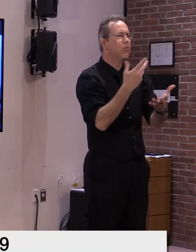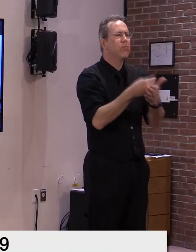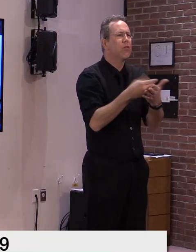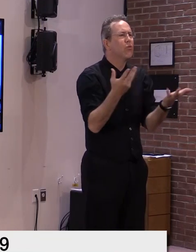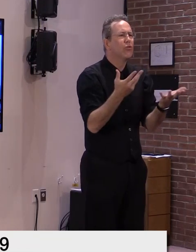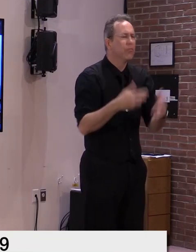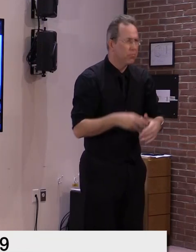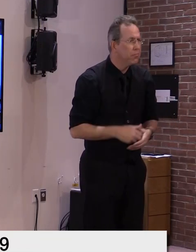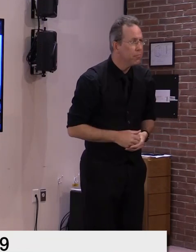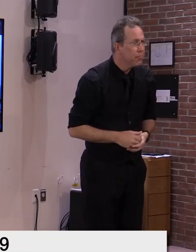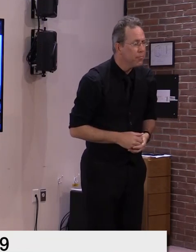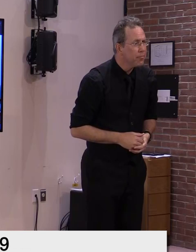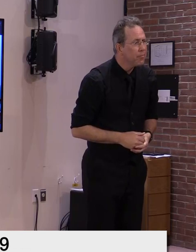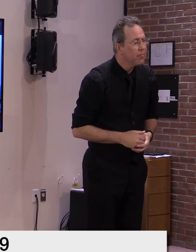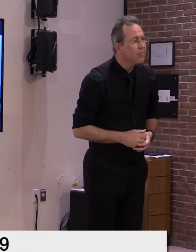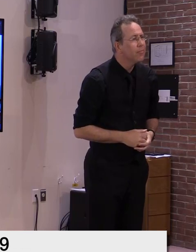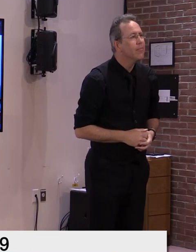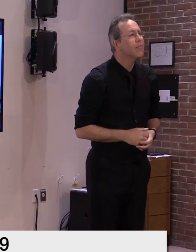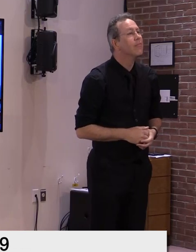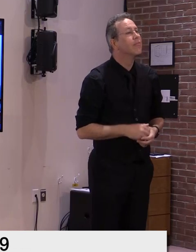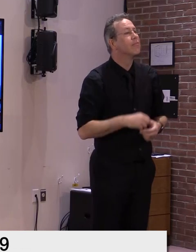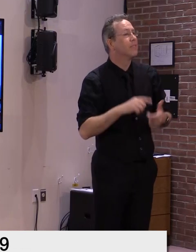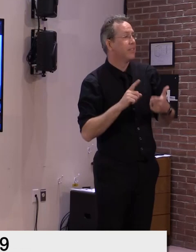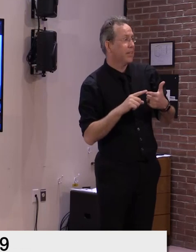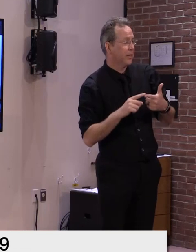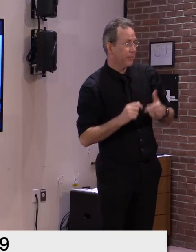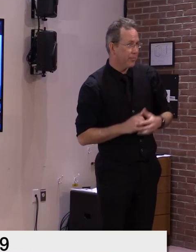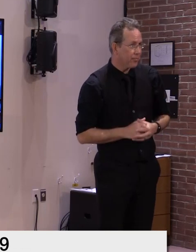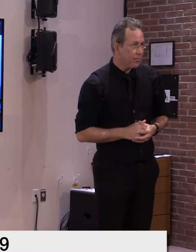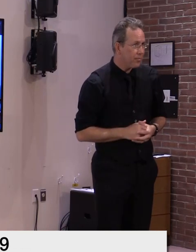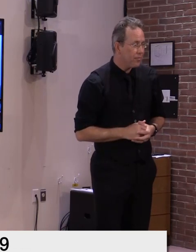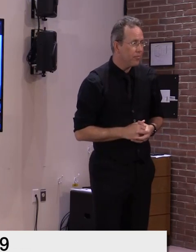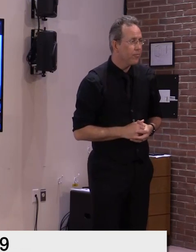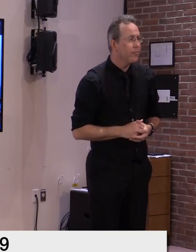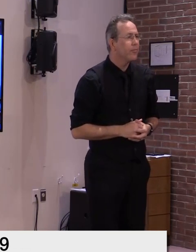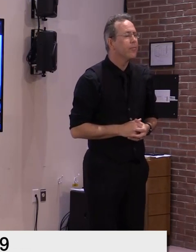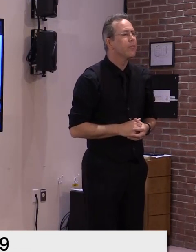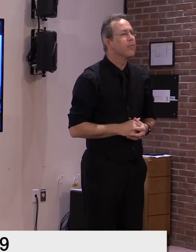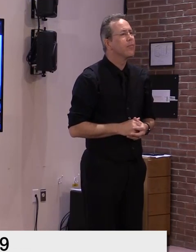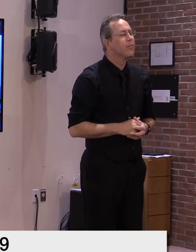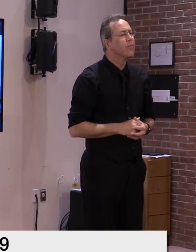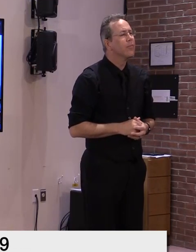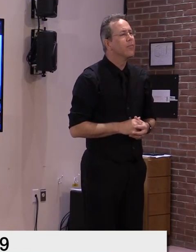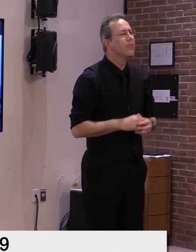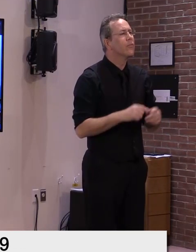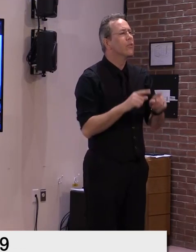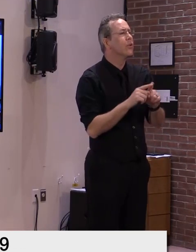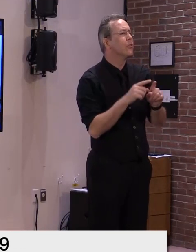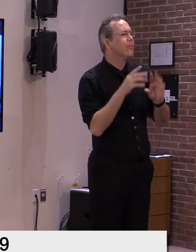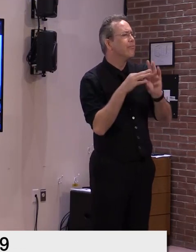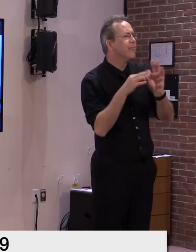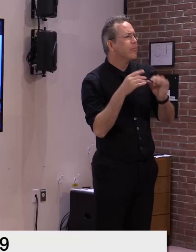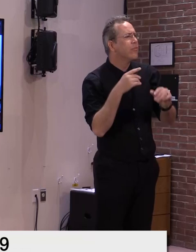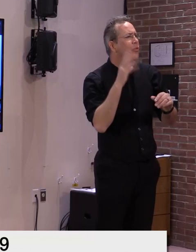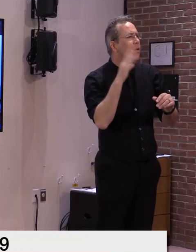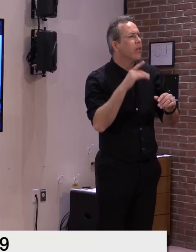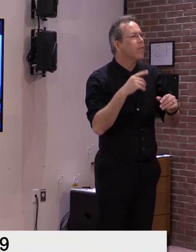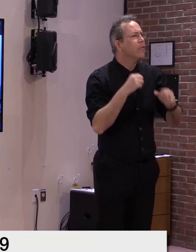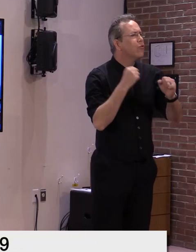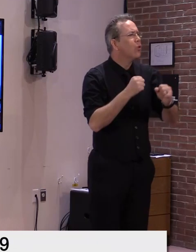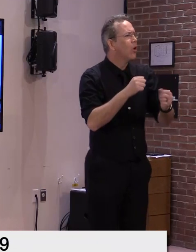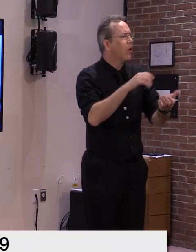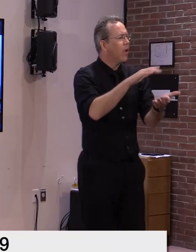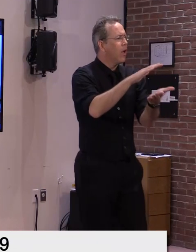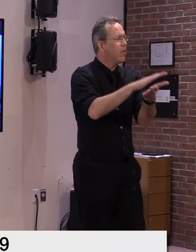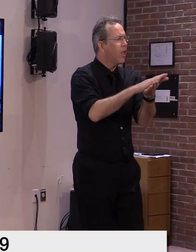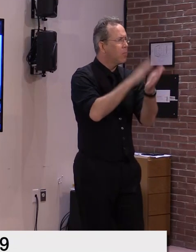all, and Governor touched on this as well, clearly there's going to have to be a strong academic component to the summer programs. Kids